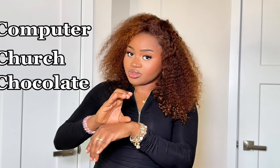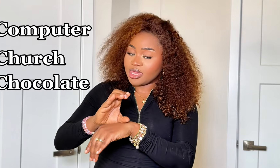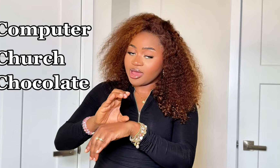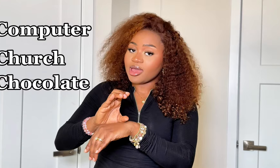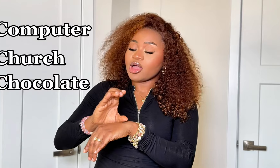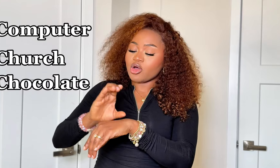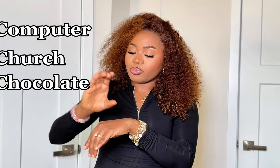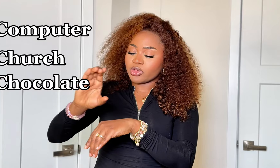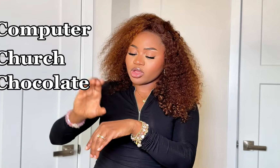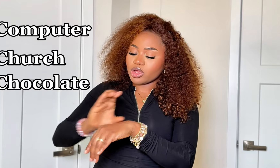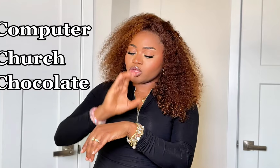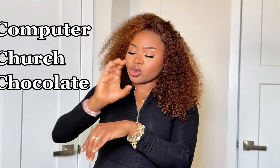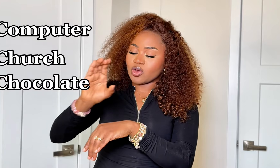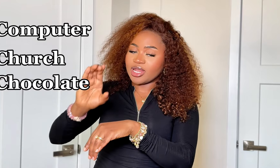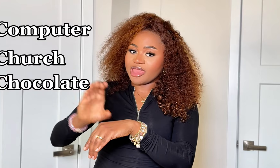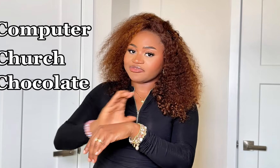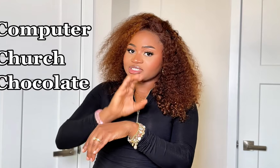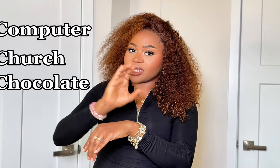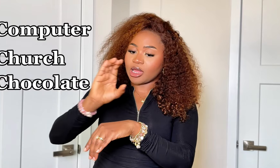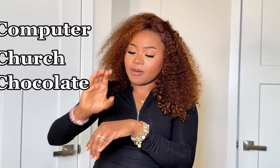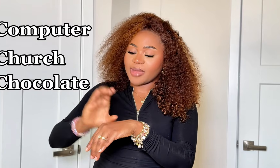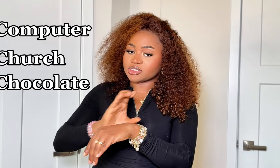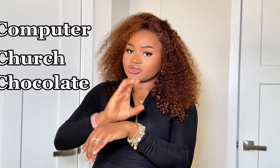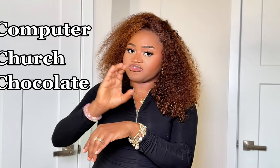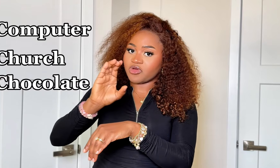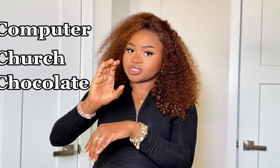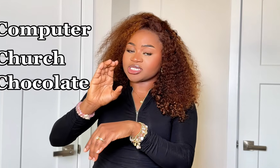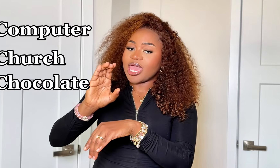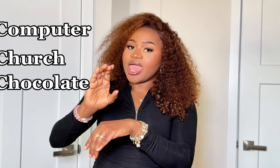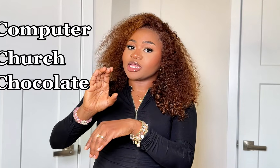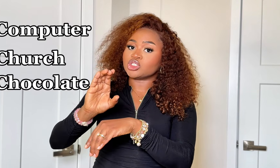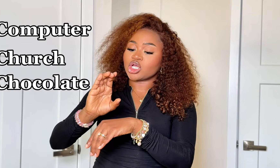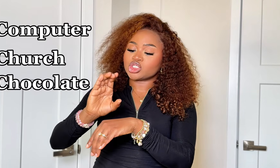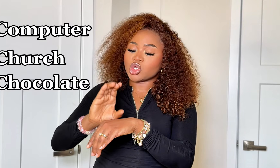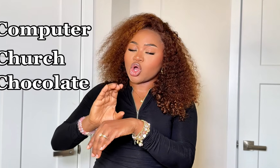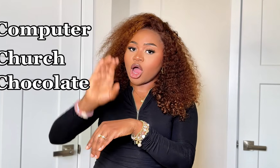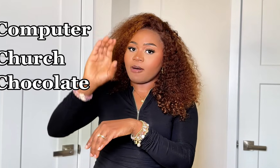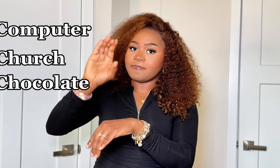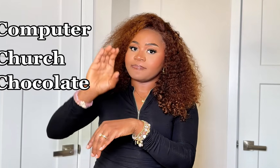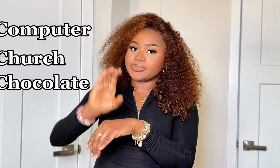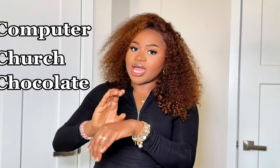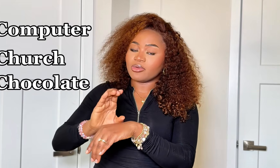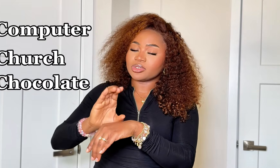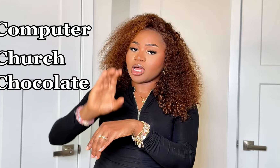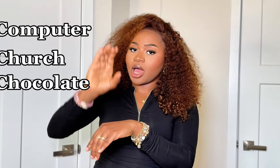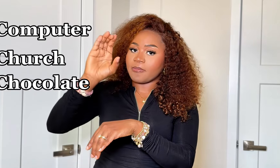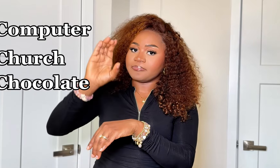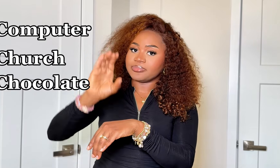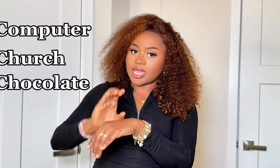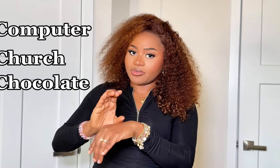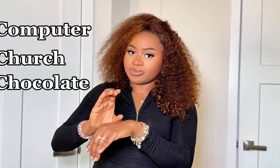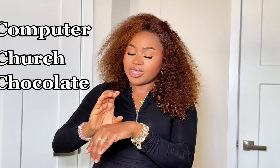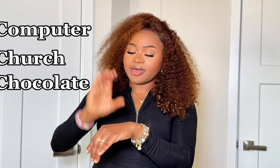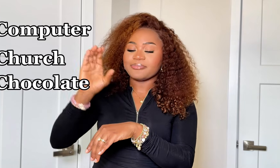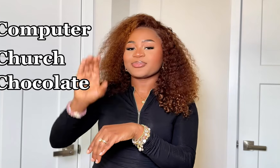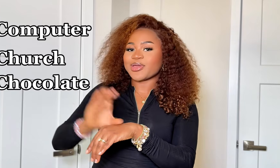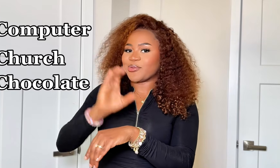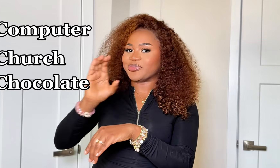Yeah? Computer, you go left and come back to the front, and church, you go up, down, yeah?